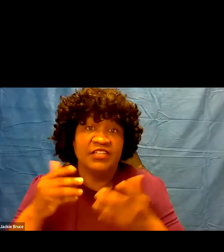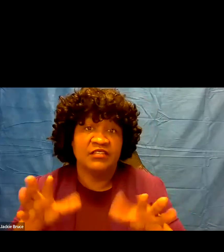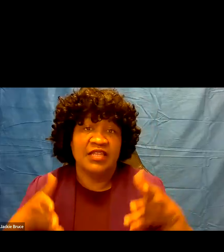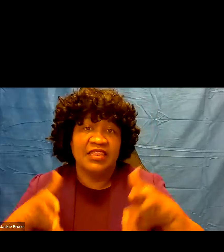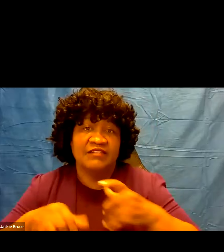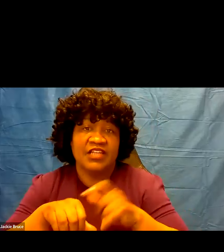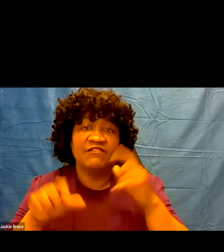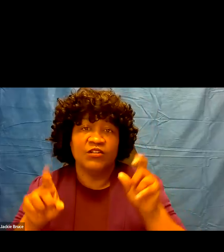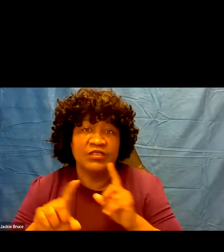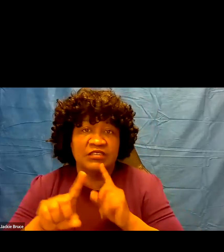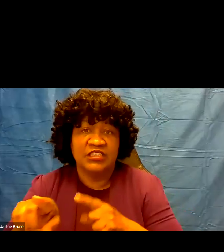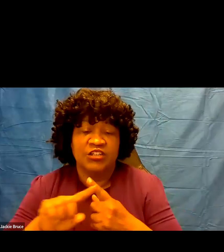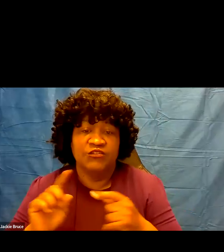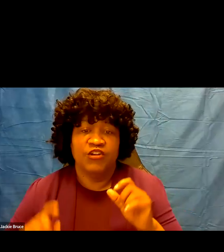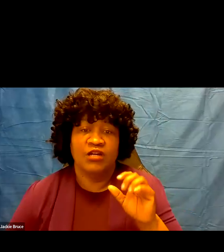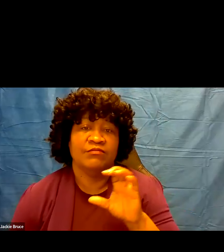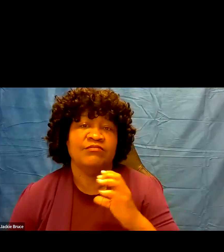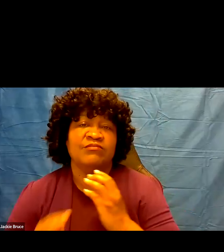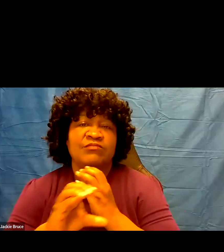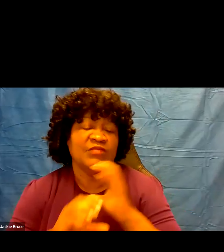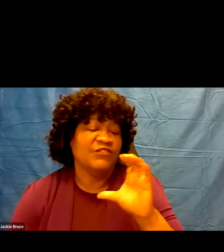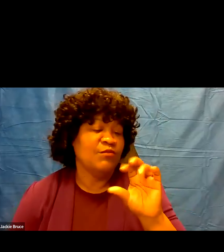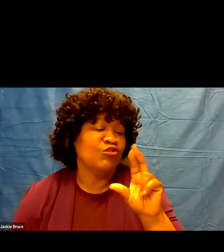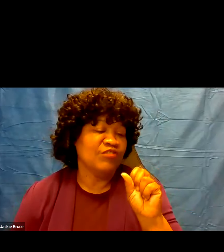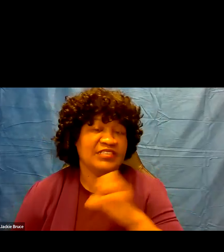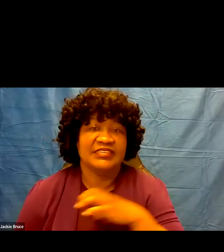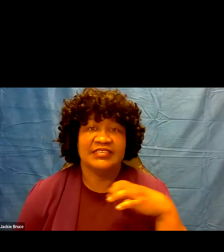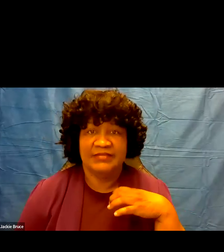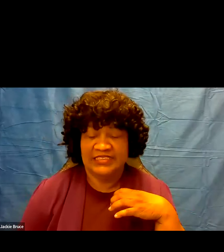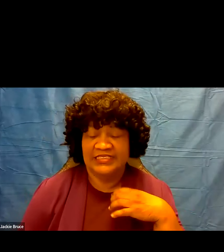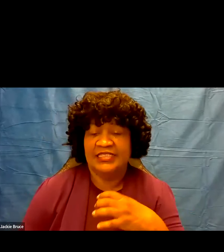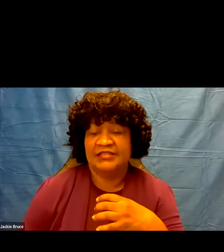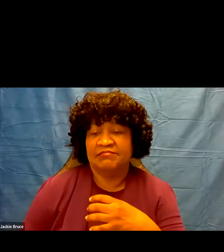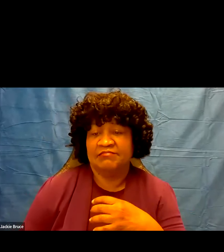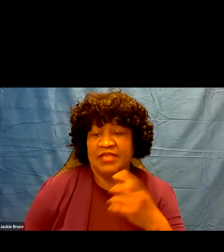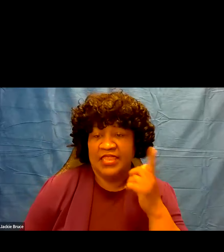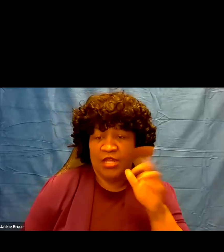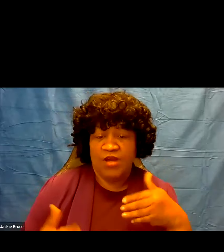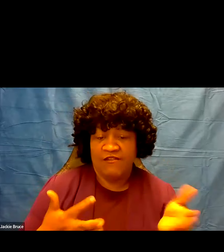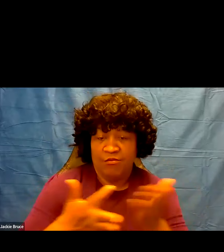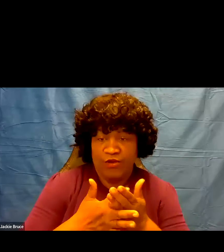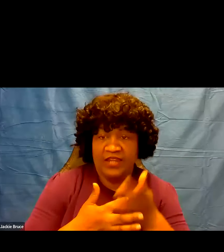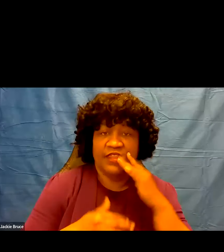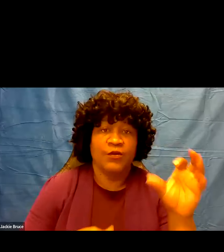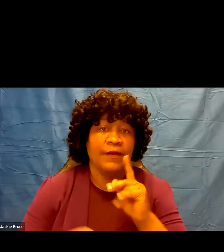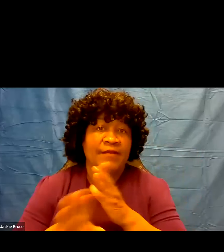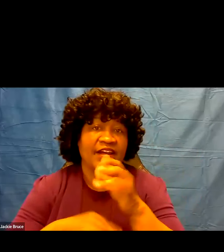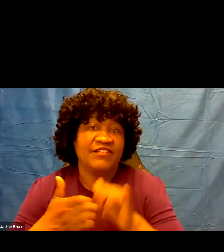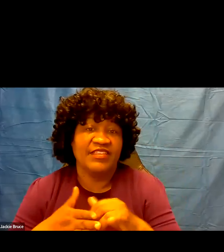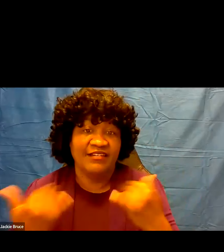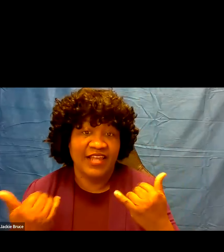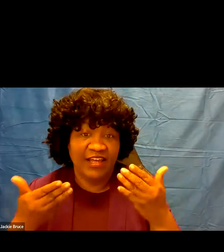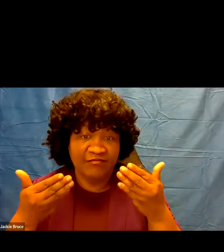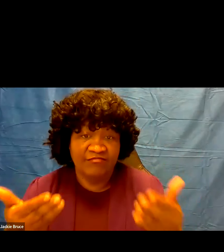for Q&A from CRIS committee members before we take a break and then come back to have our discussion. And with that, I'm going to turn it